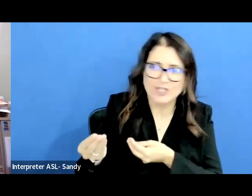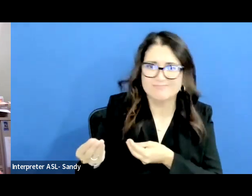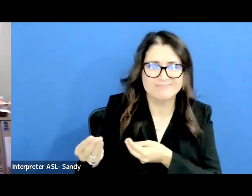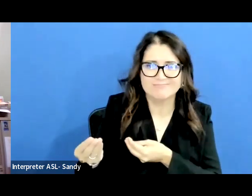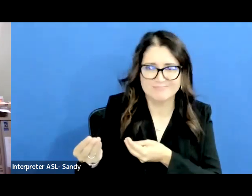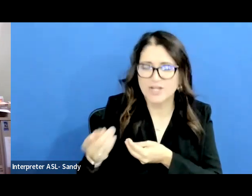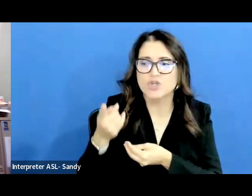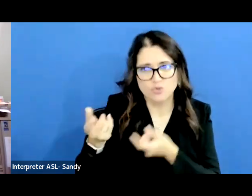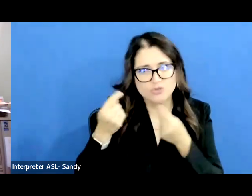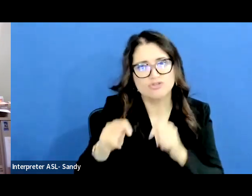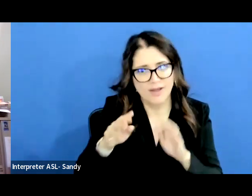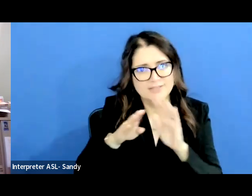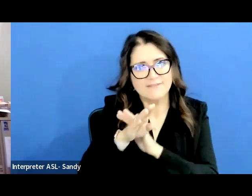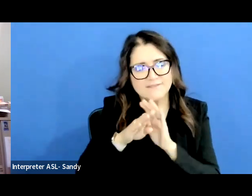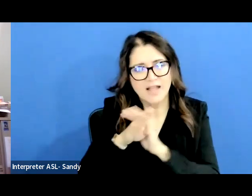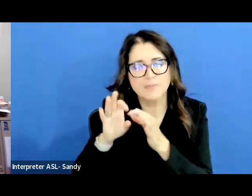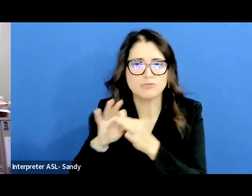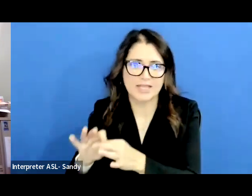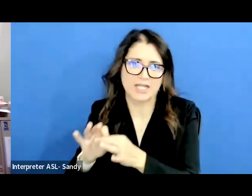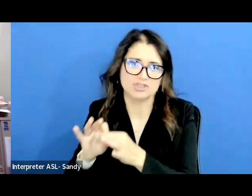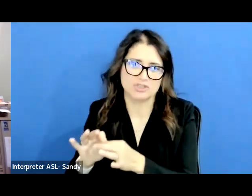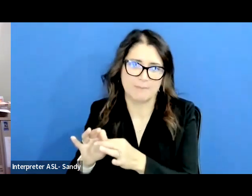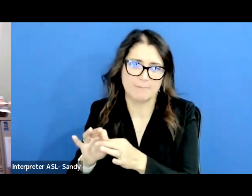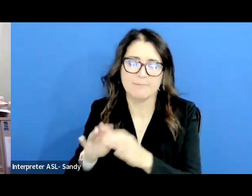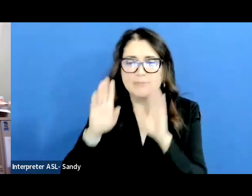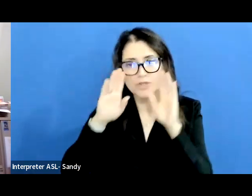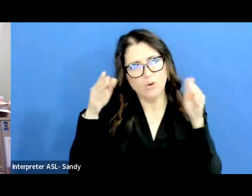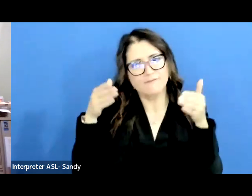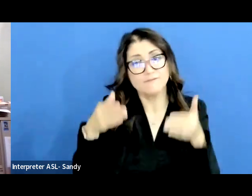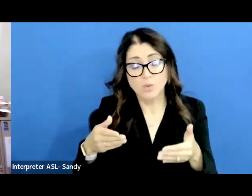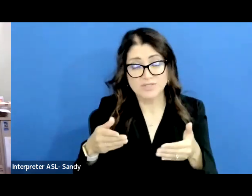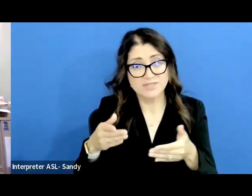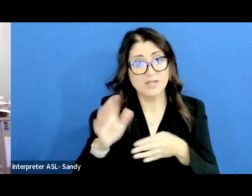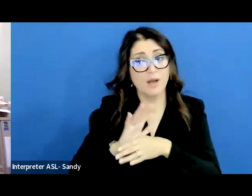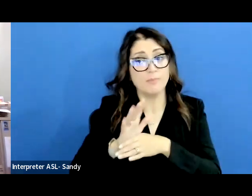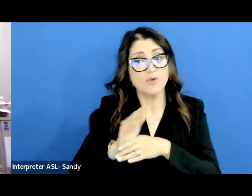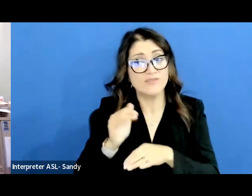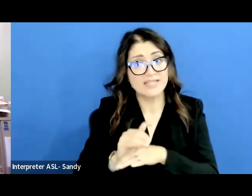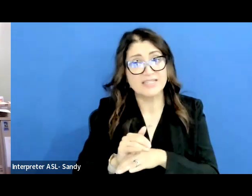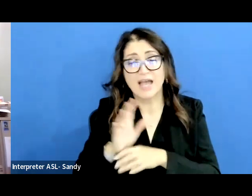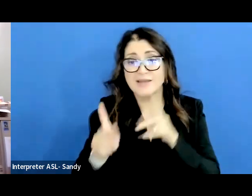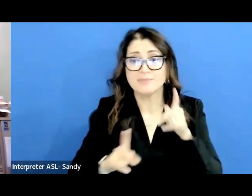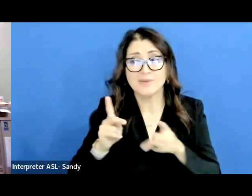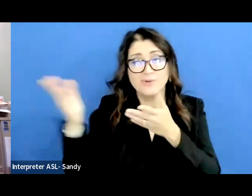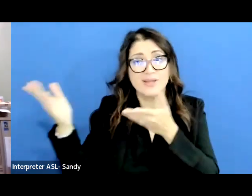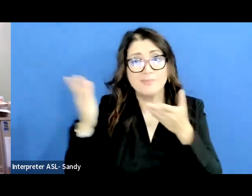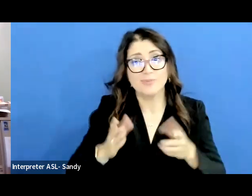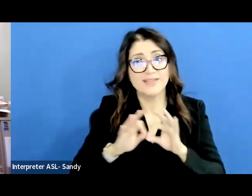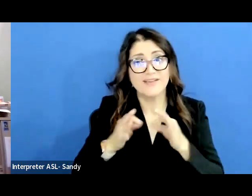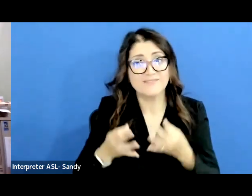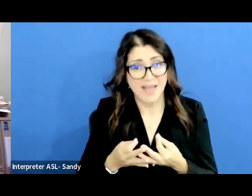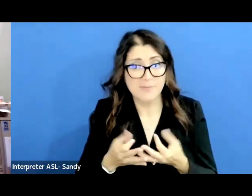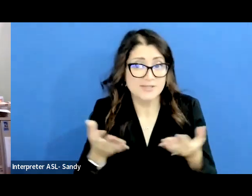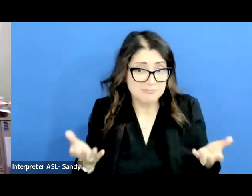trying to develop that relationship. You were focusing like movie night. People could bring the family. Now, so how